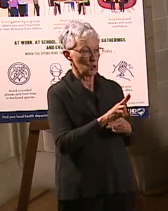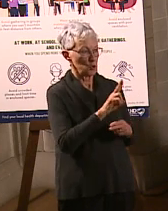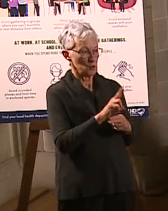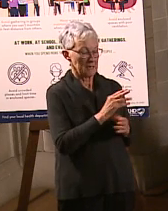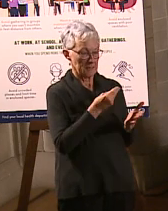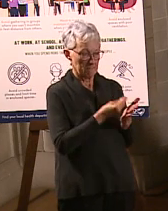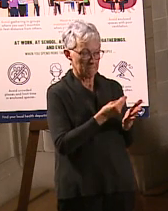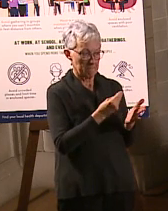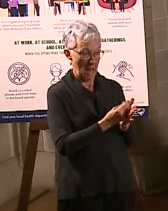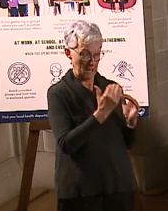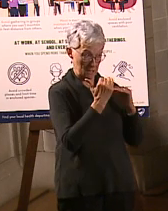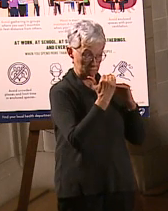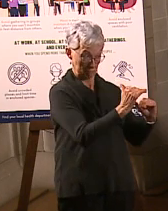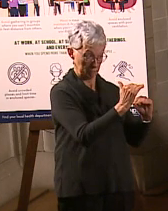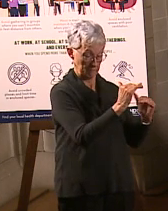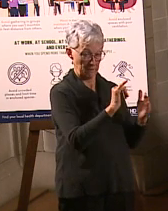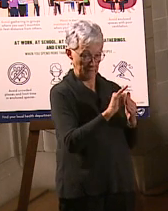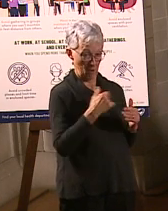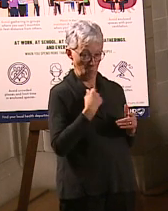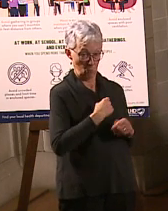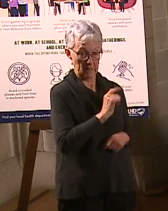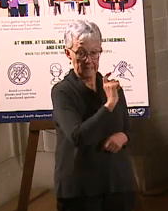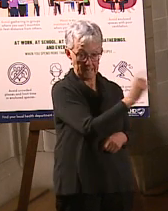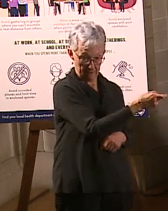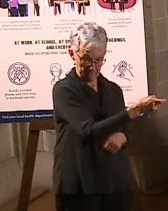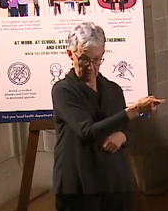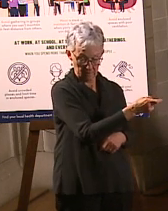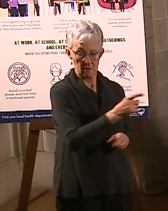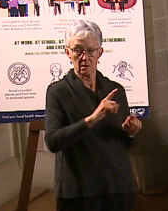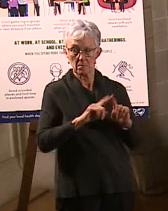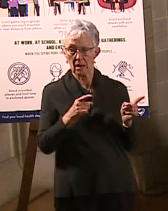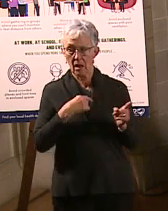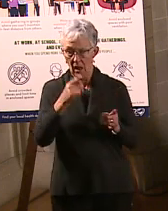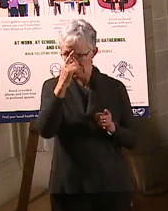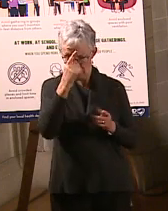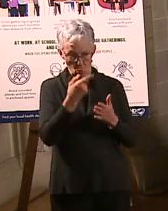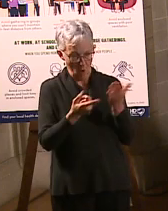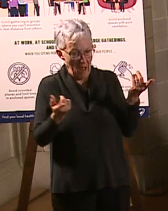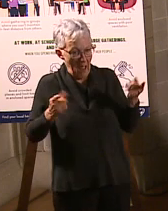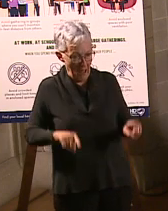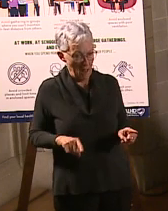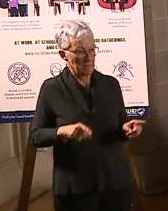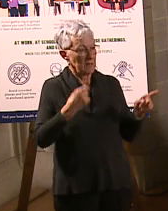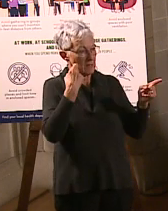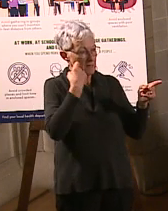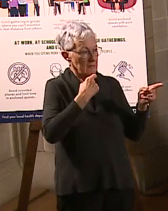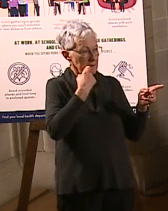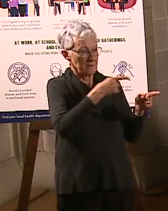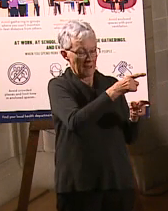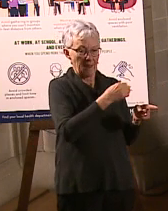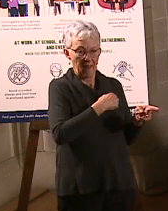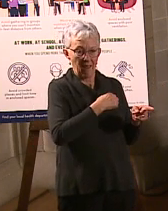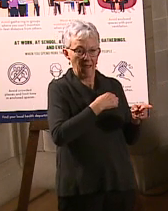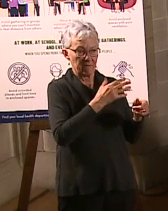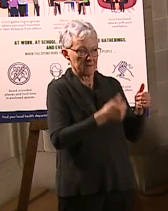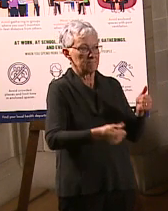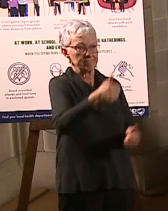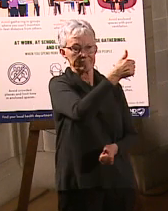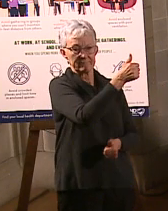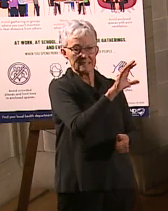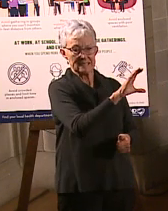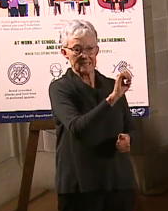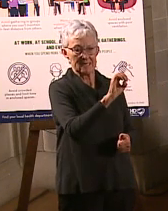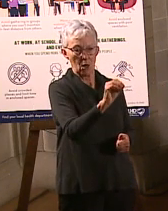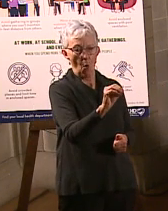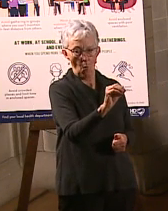special case here where we had some executives that were fired for financial mismanagement. And also, this happened at a promise ship, the